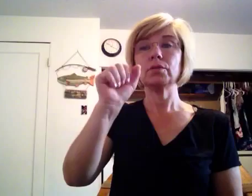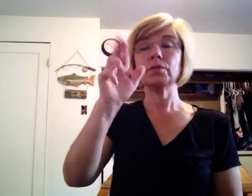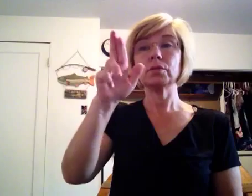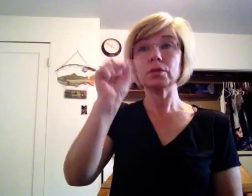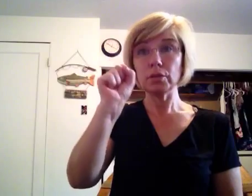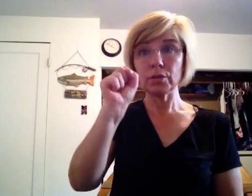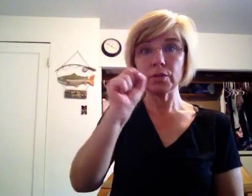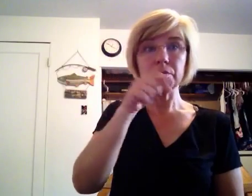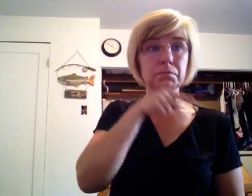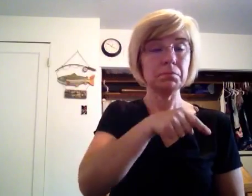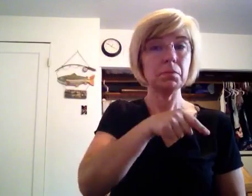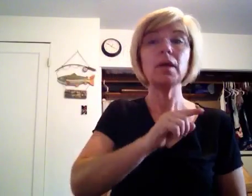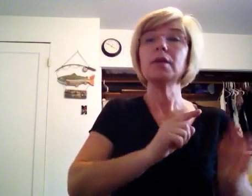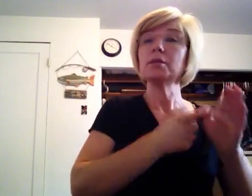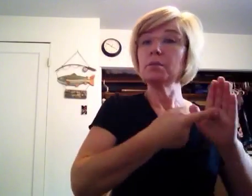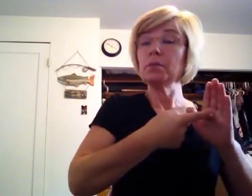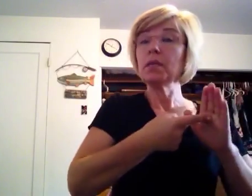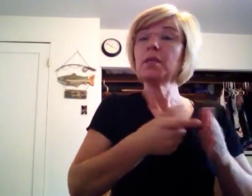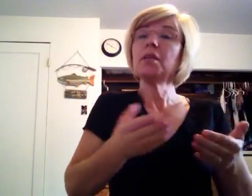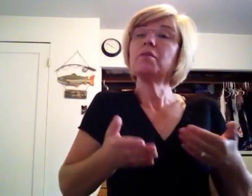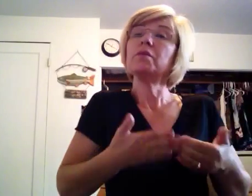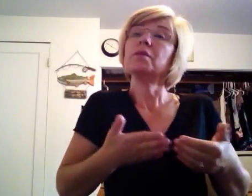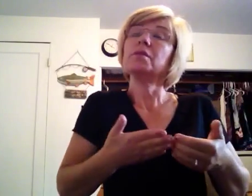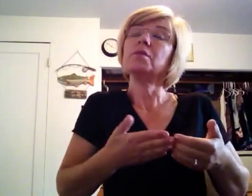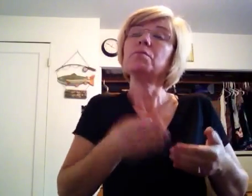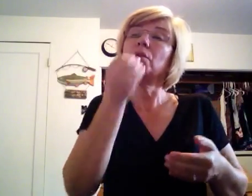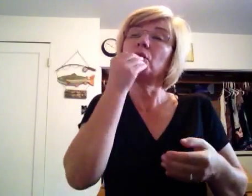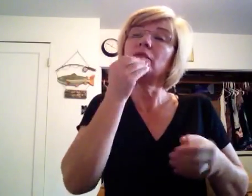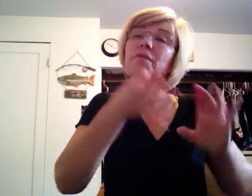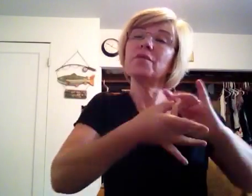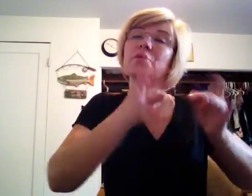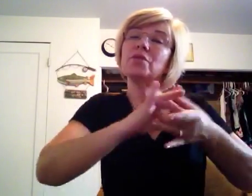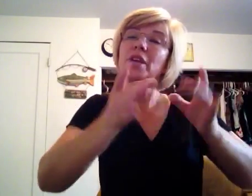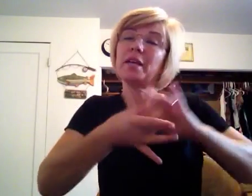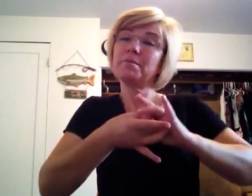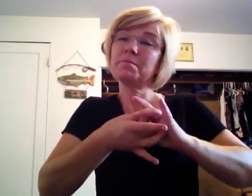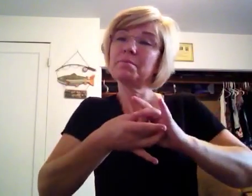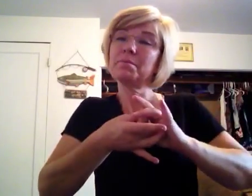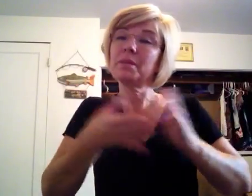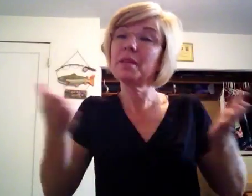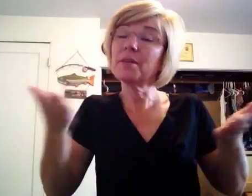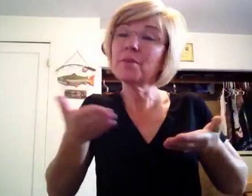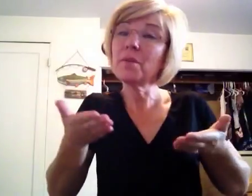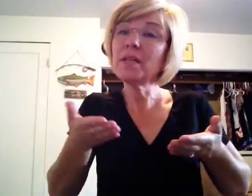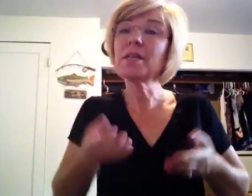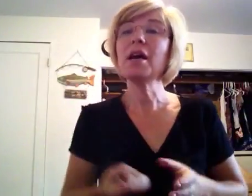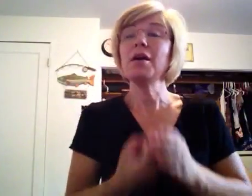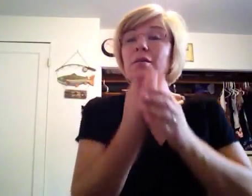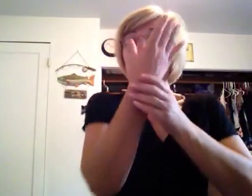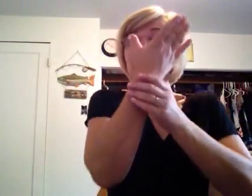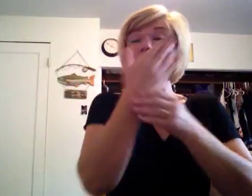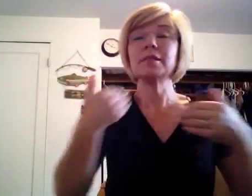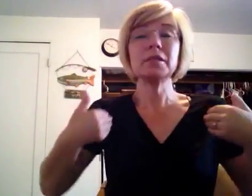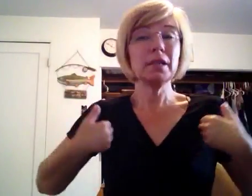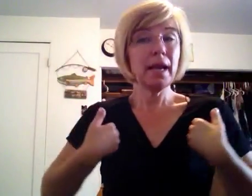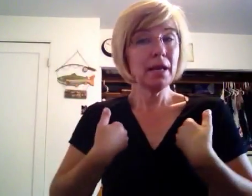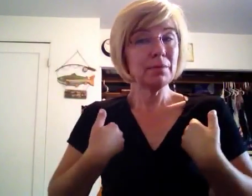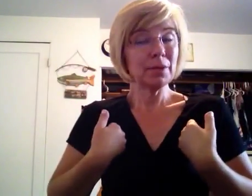Producers are the beginning of a simple food chain. Producers are plants and animals. Plants also make loads of other nutrients for